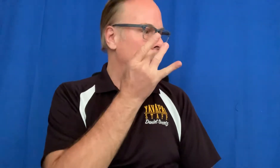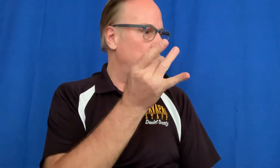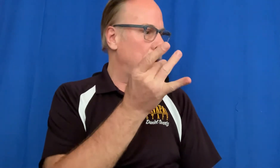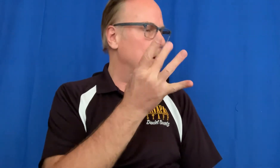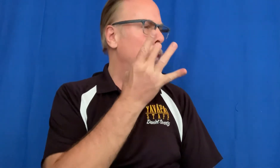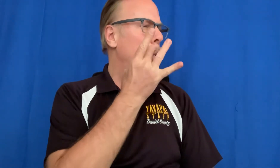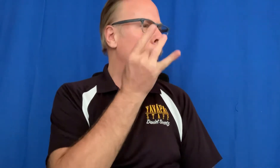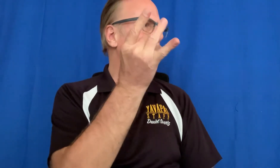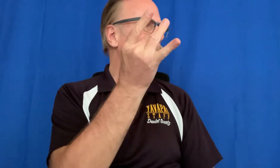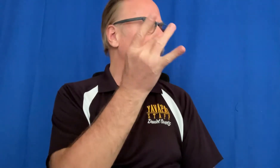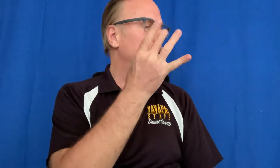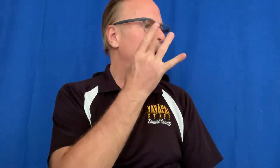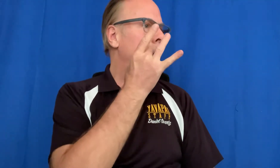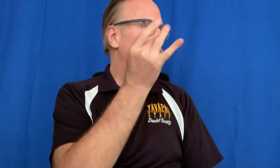mouth. Ooh.